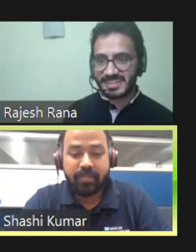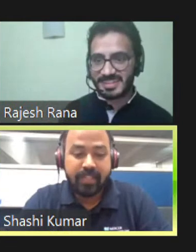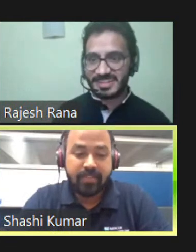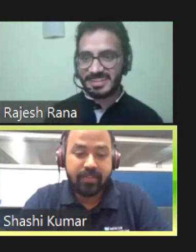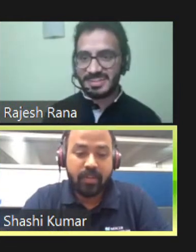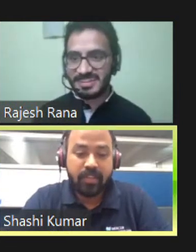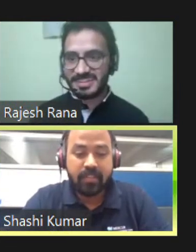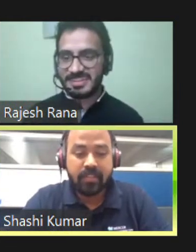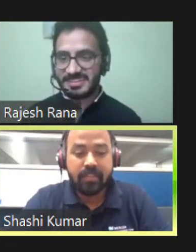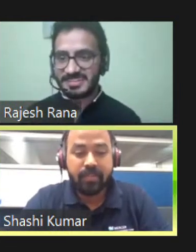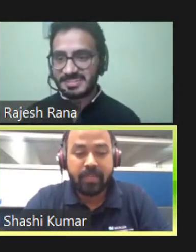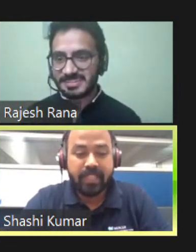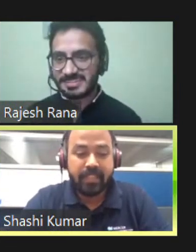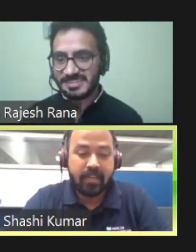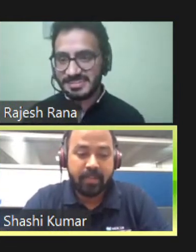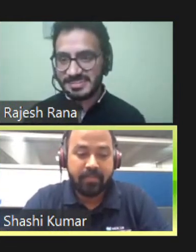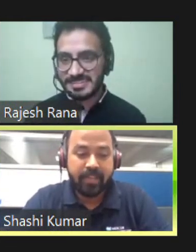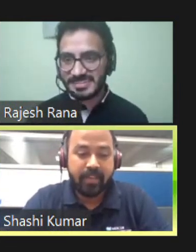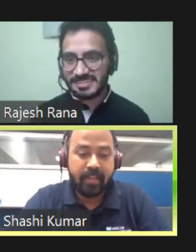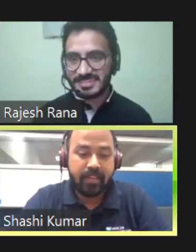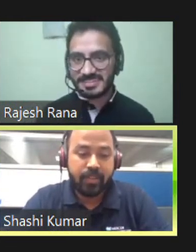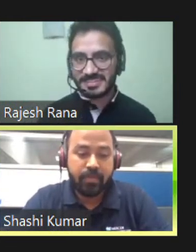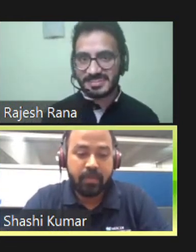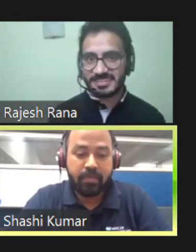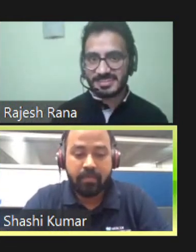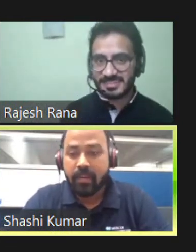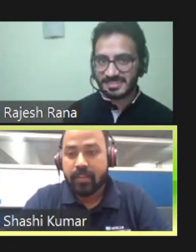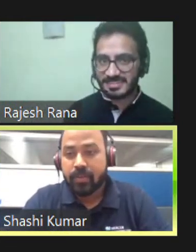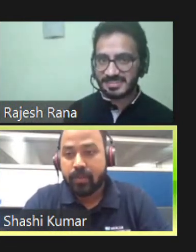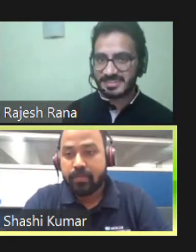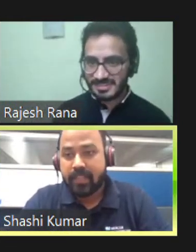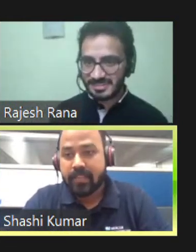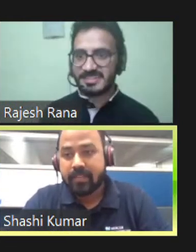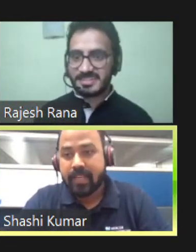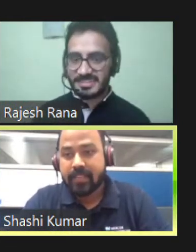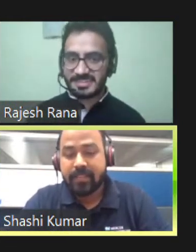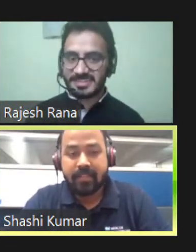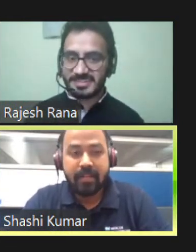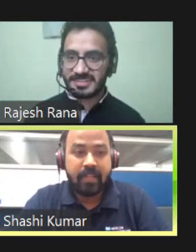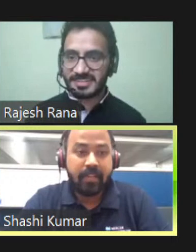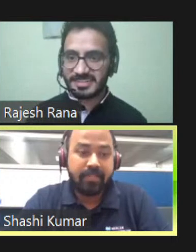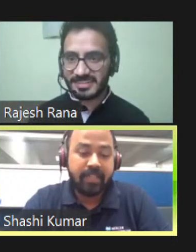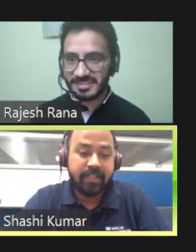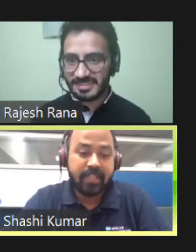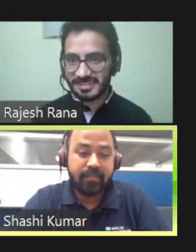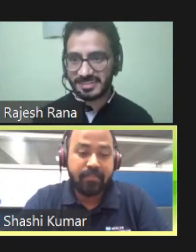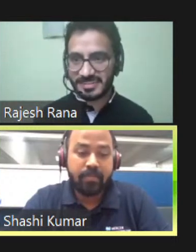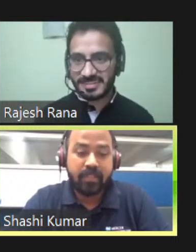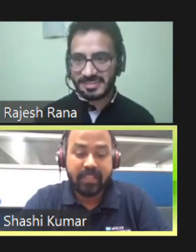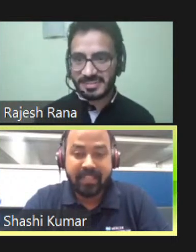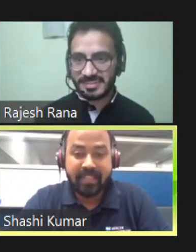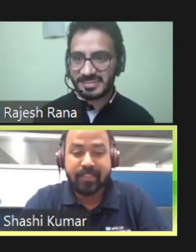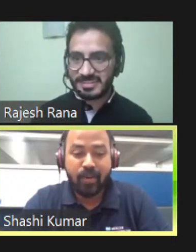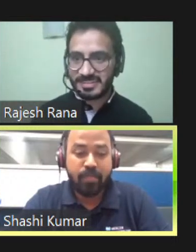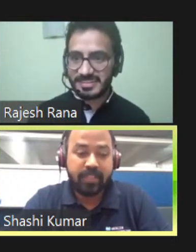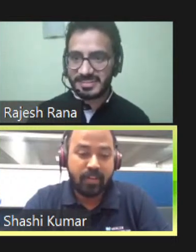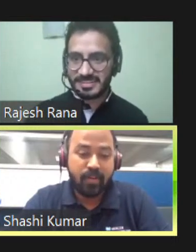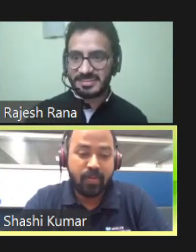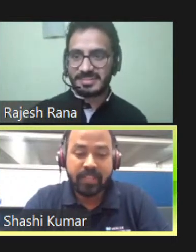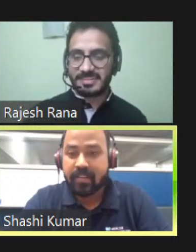one, Rajesh. We got the answer from 𝗏𝗏, and Shubham. So yes, Alexander Graham Bell invented telephone, but